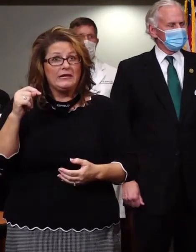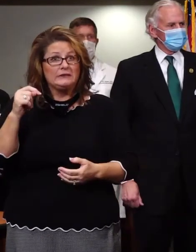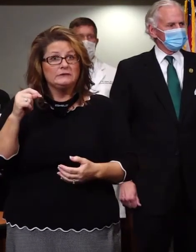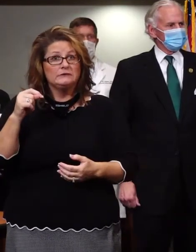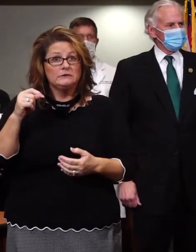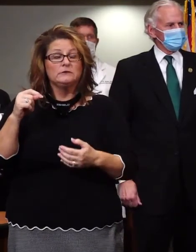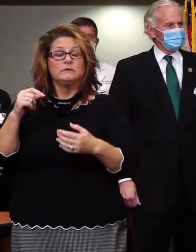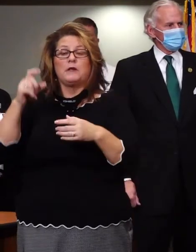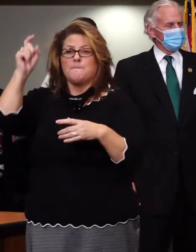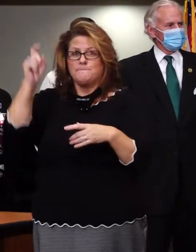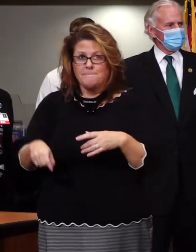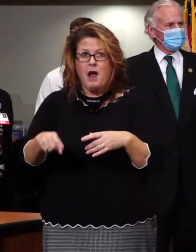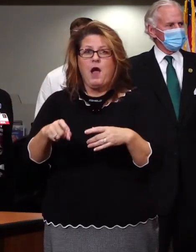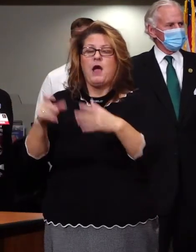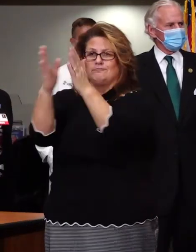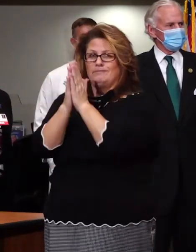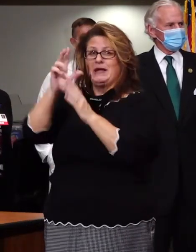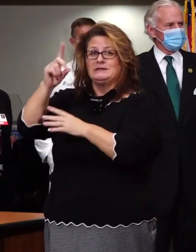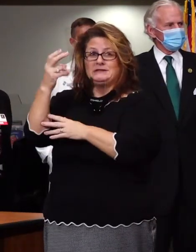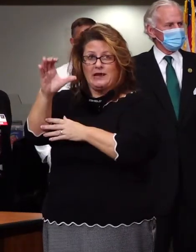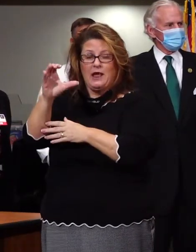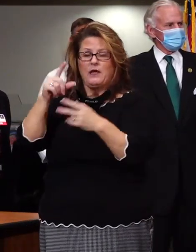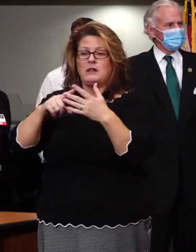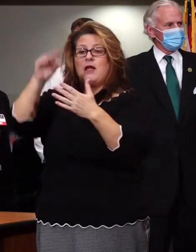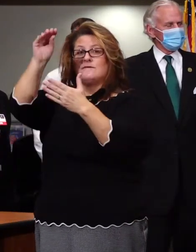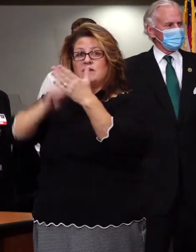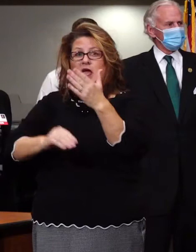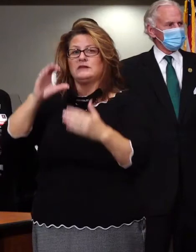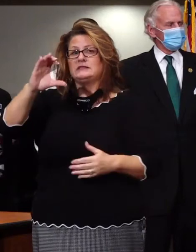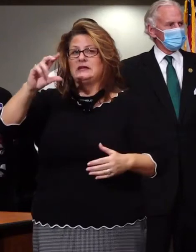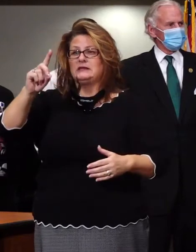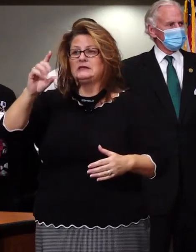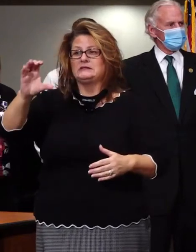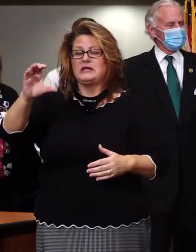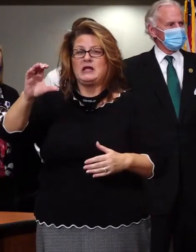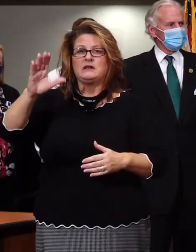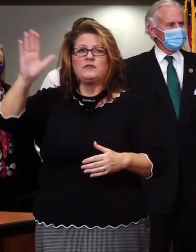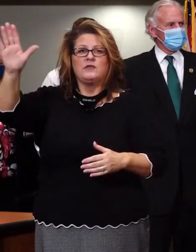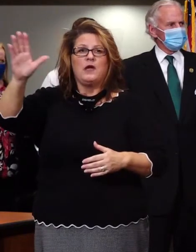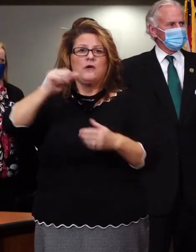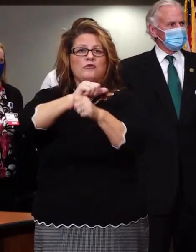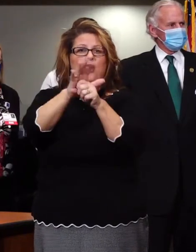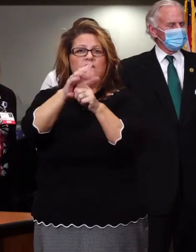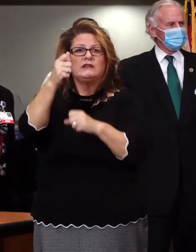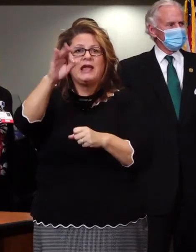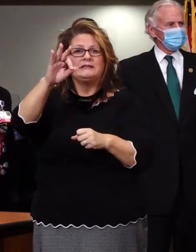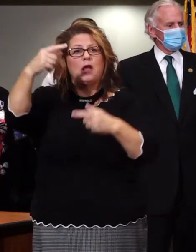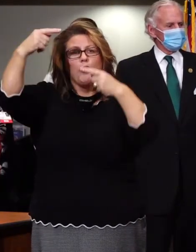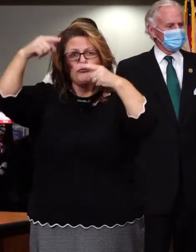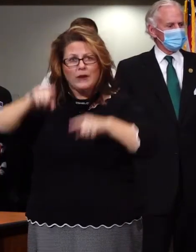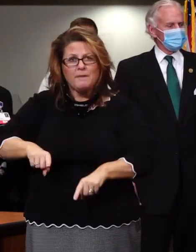DHEC. They must successfully complete the CDC's required COVID-19 vaccination provider agreement